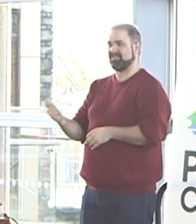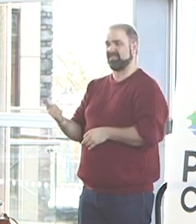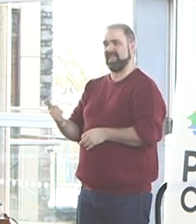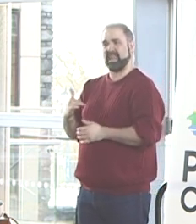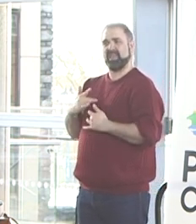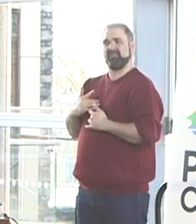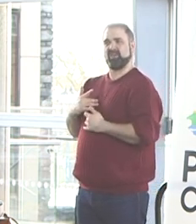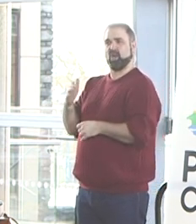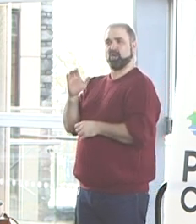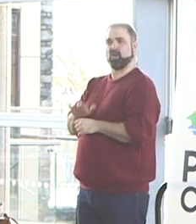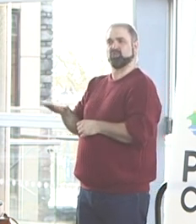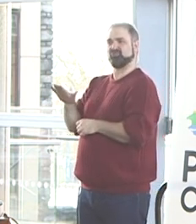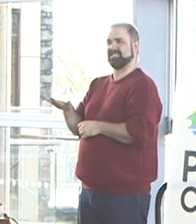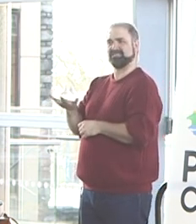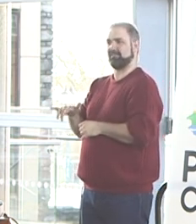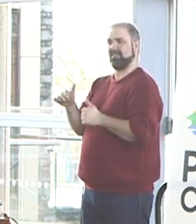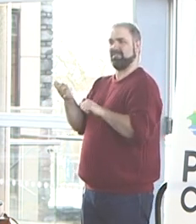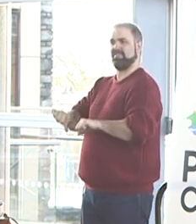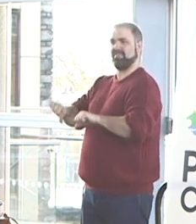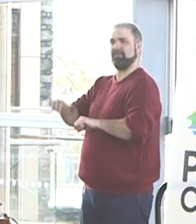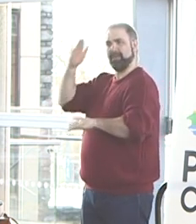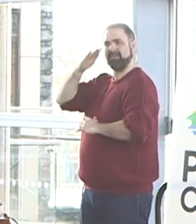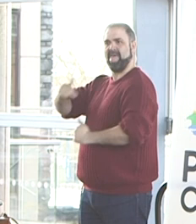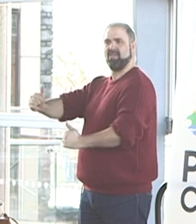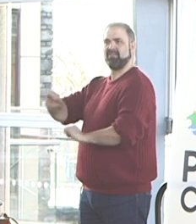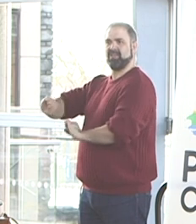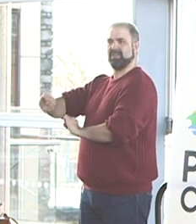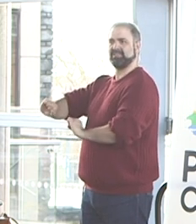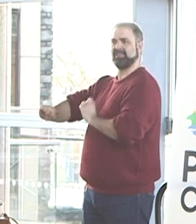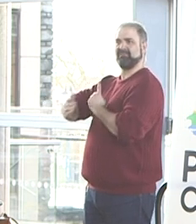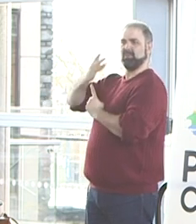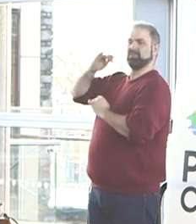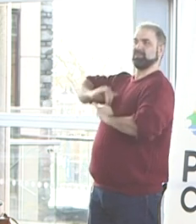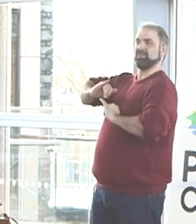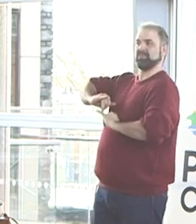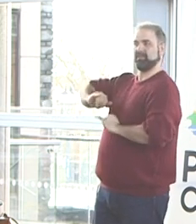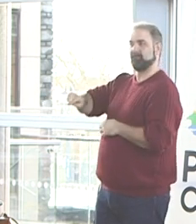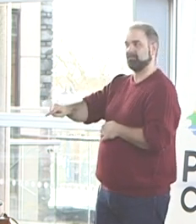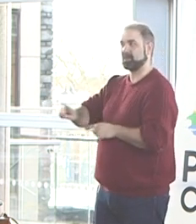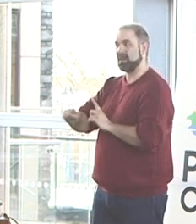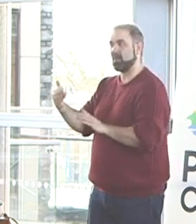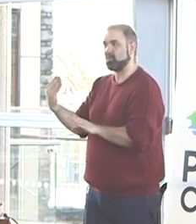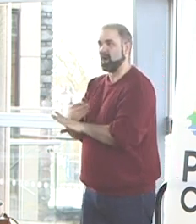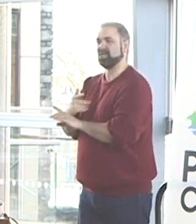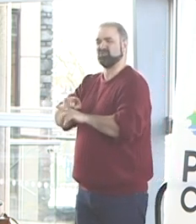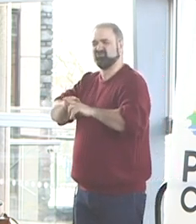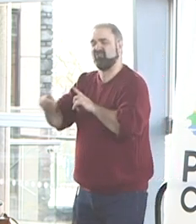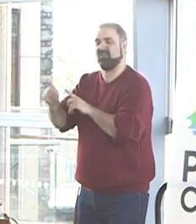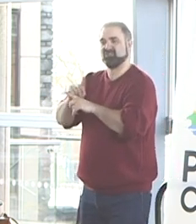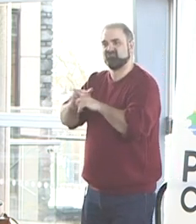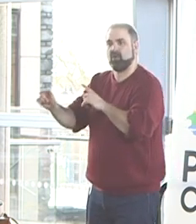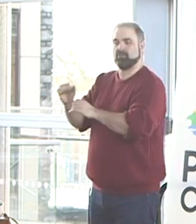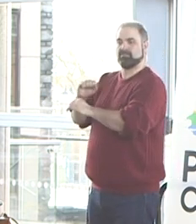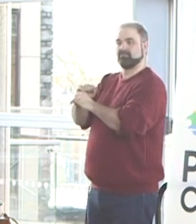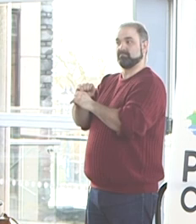health and their mental health. And there are people who are working. There is great stuff going